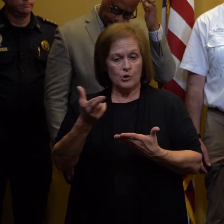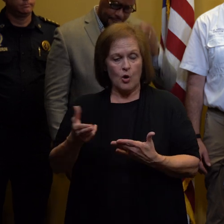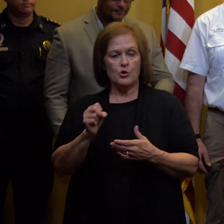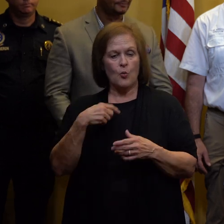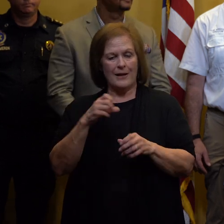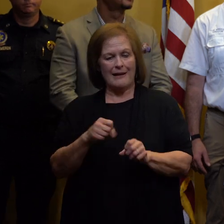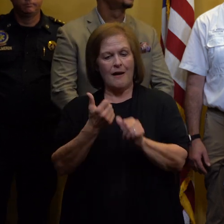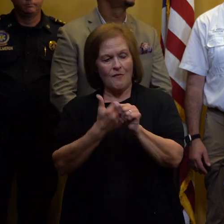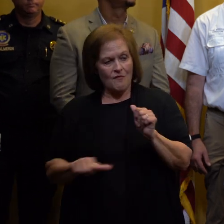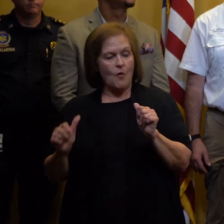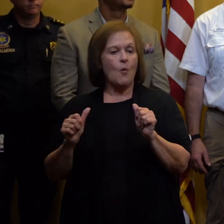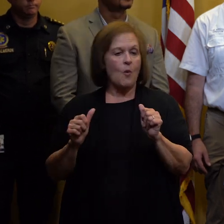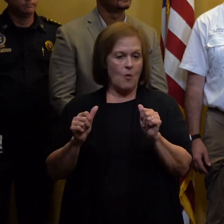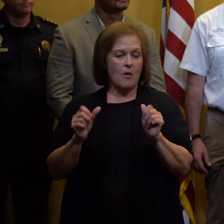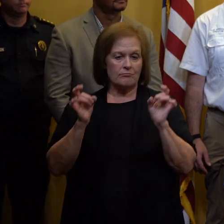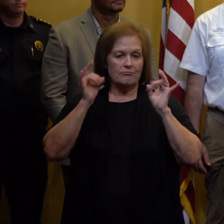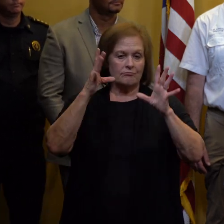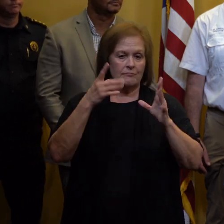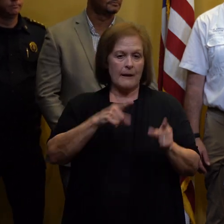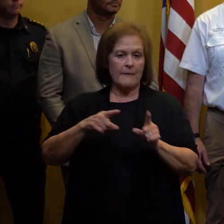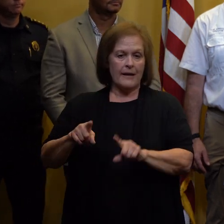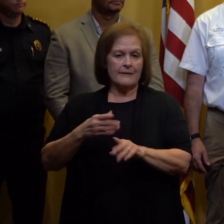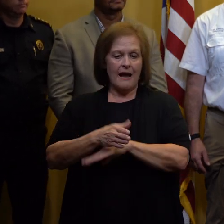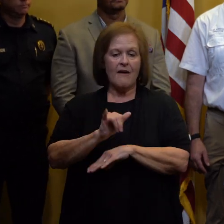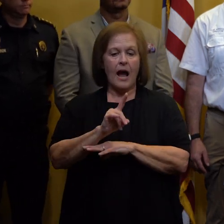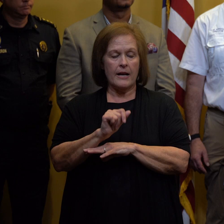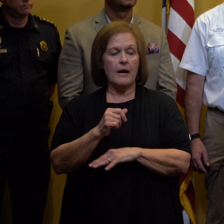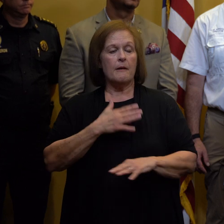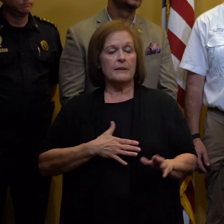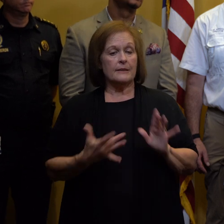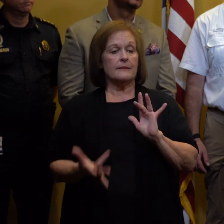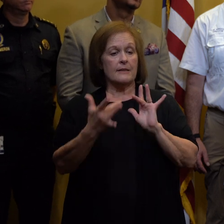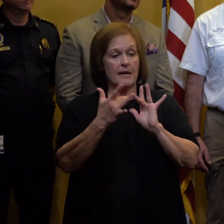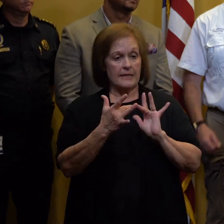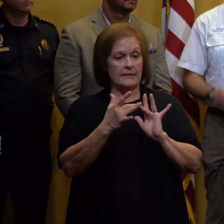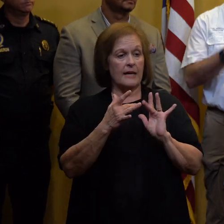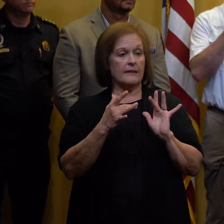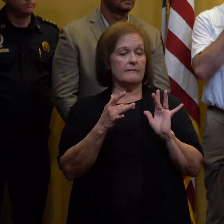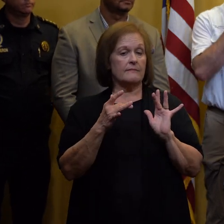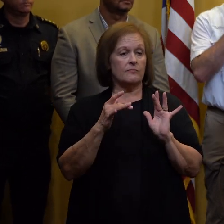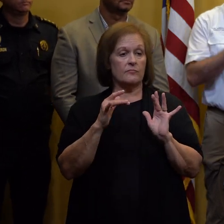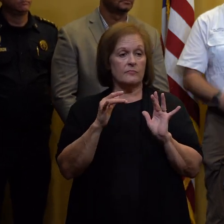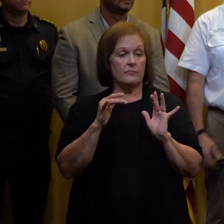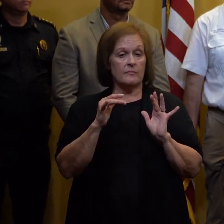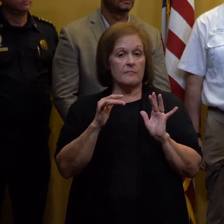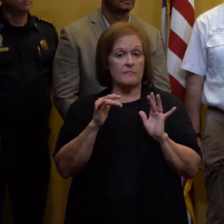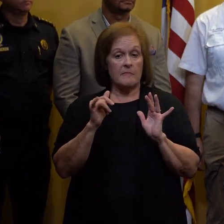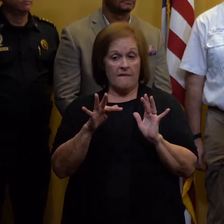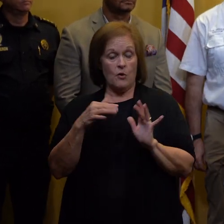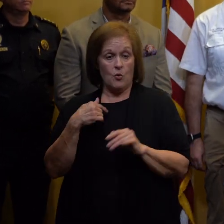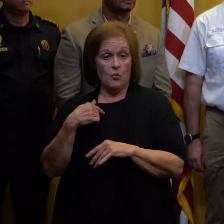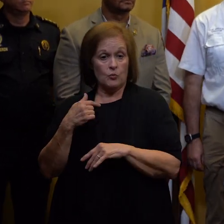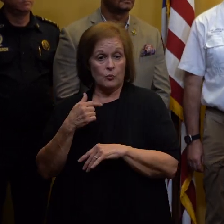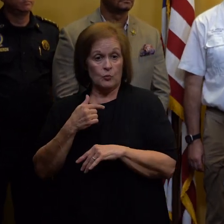some of the tragedies that we had after Ida. Please feel free to reach out if we've been already being proactive and